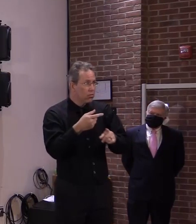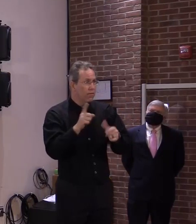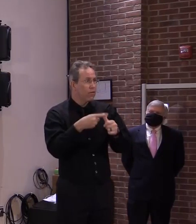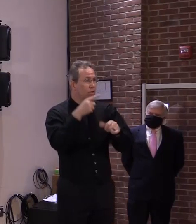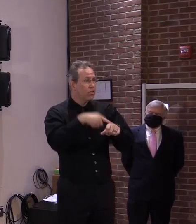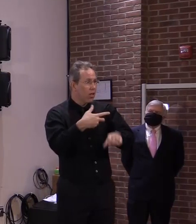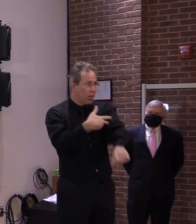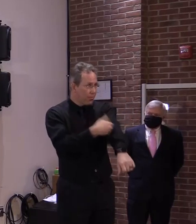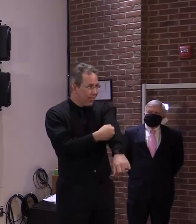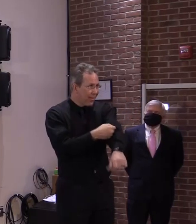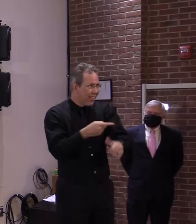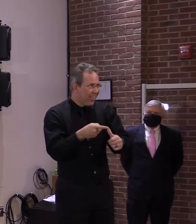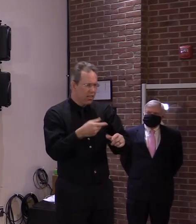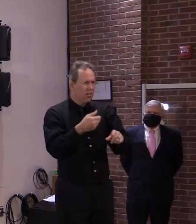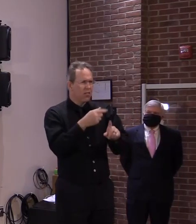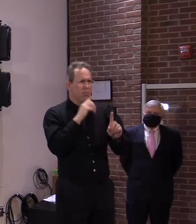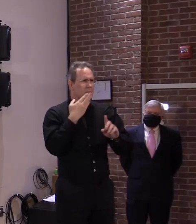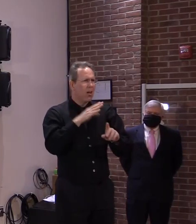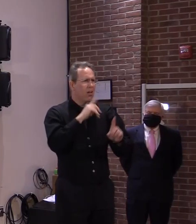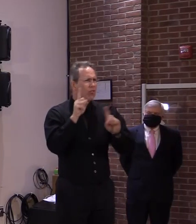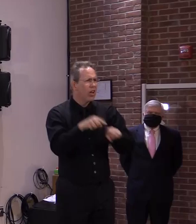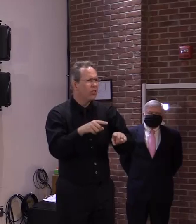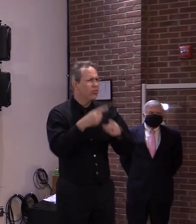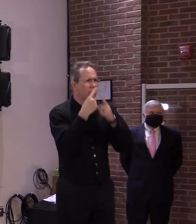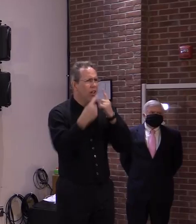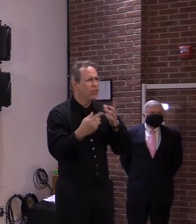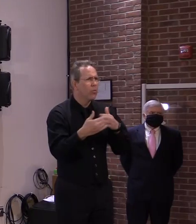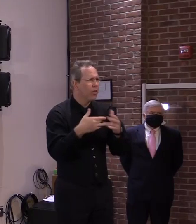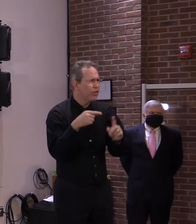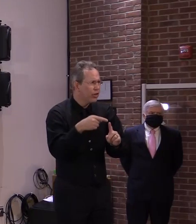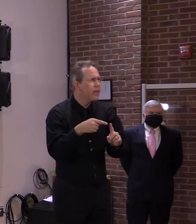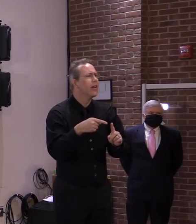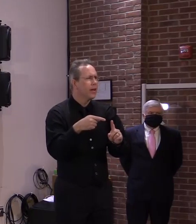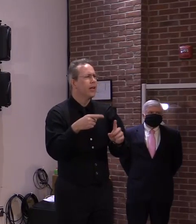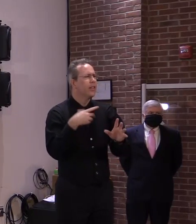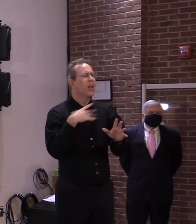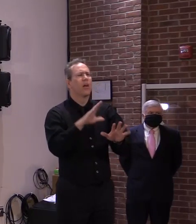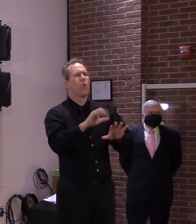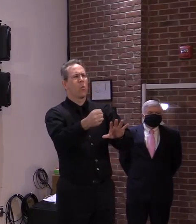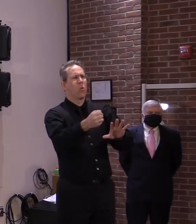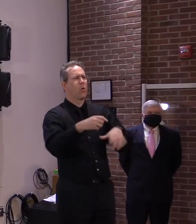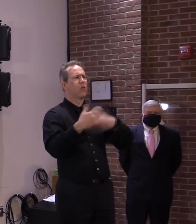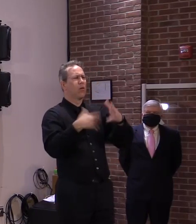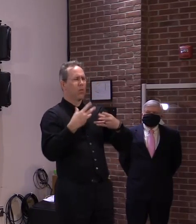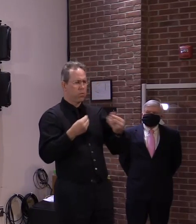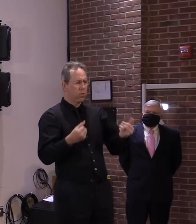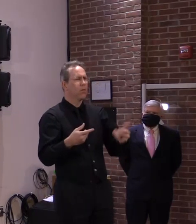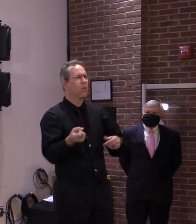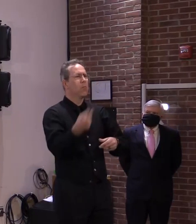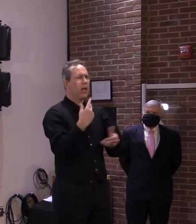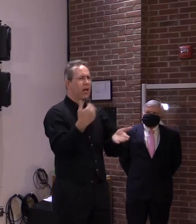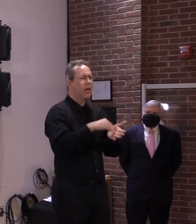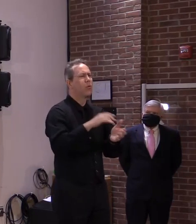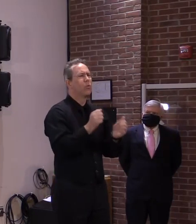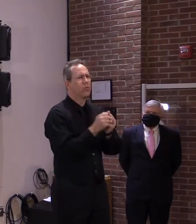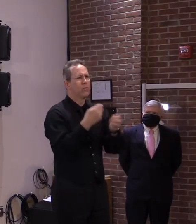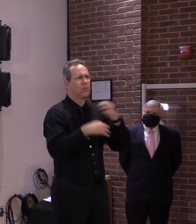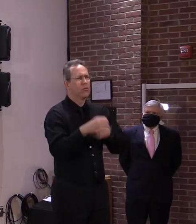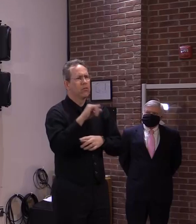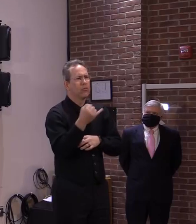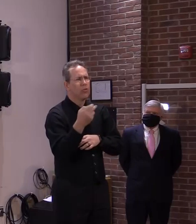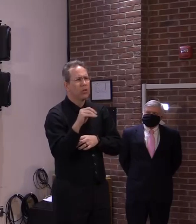get one dose of the one-dose series, the J&J, at a future time. So the problem at the present time